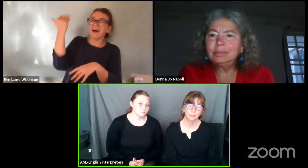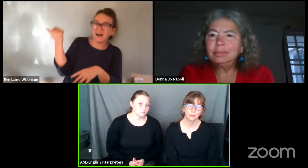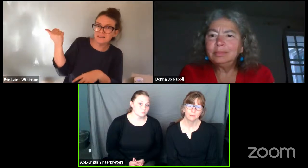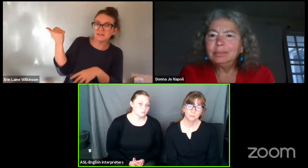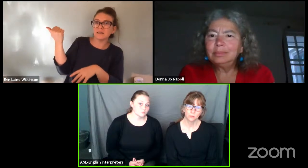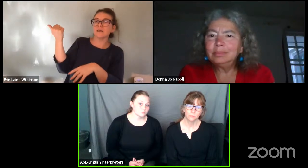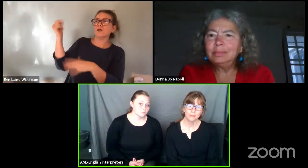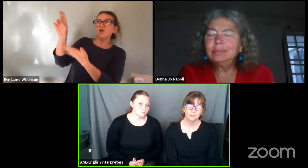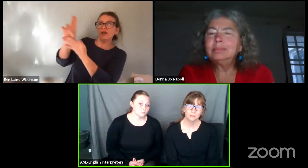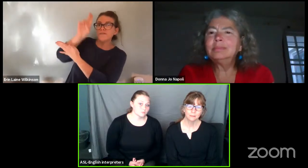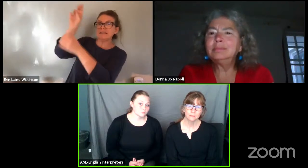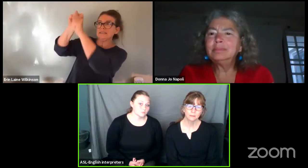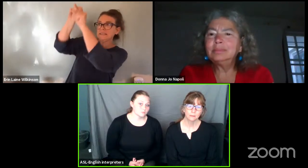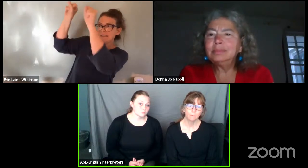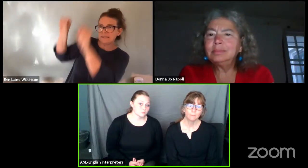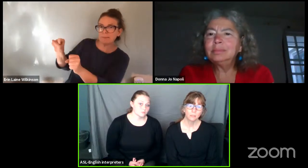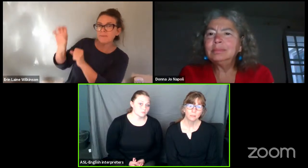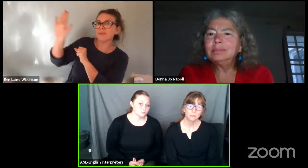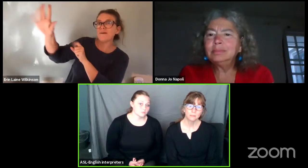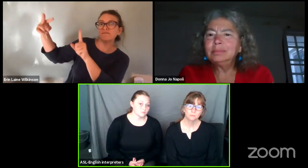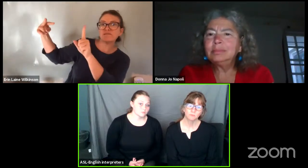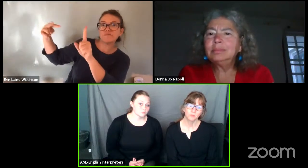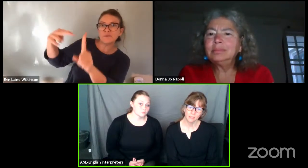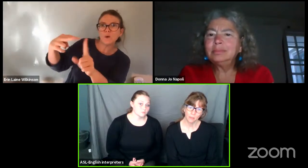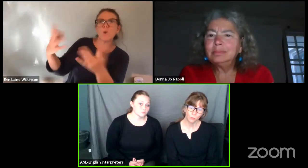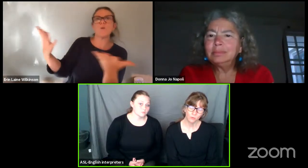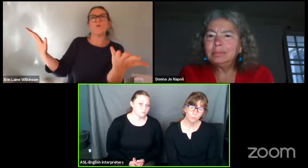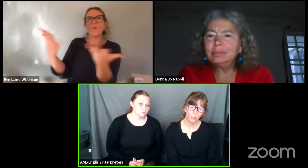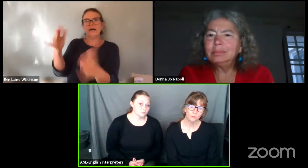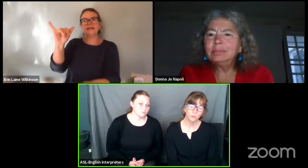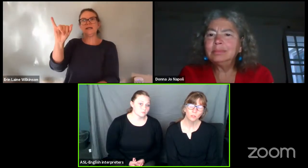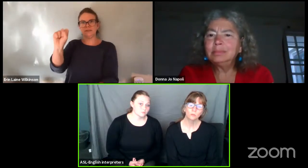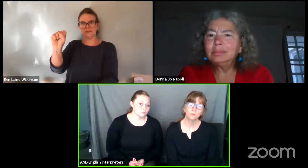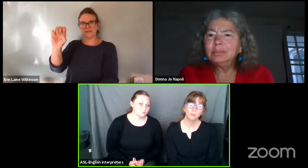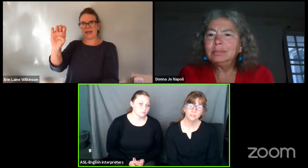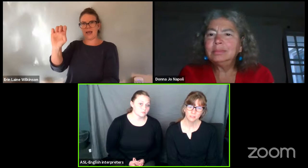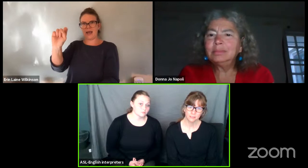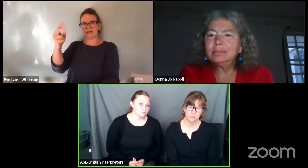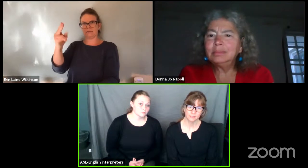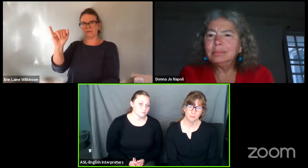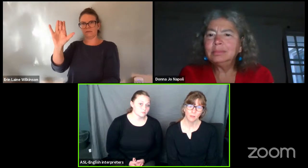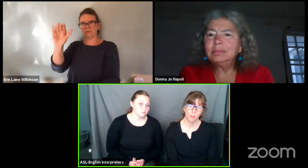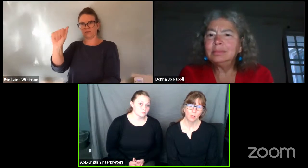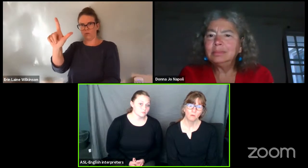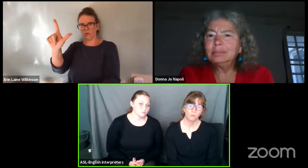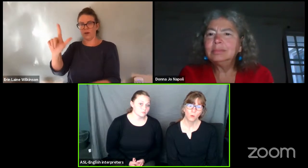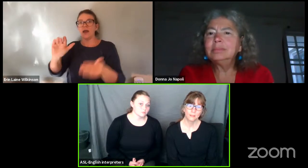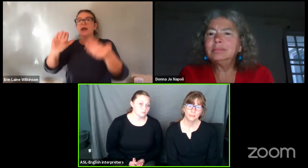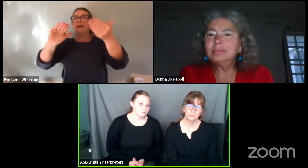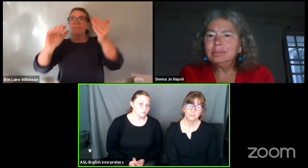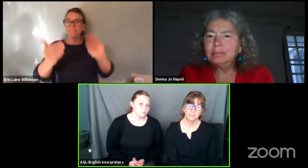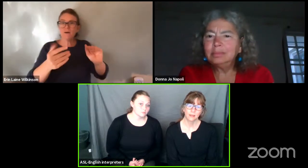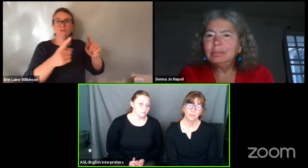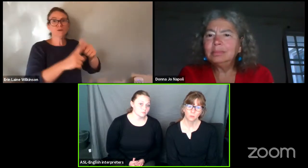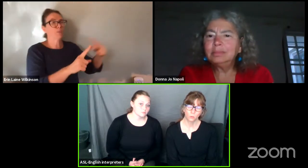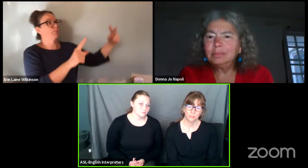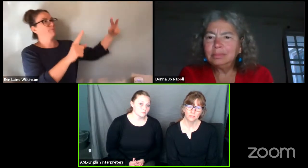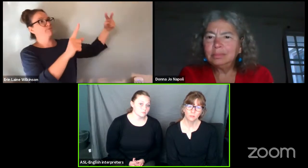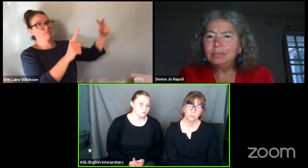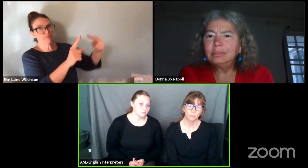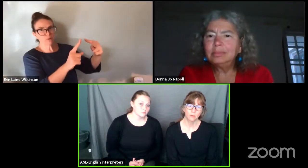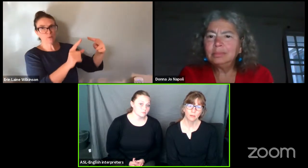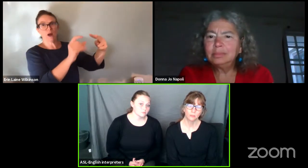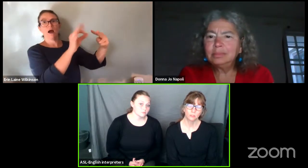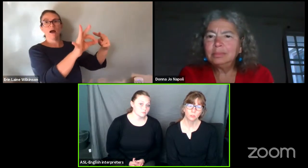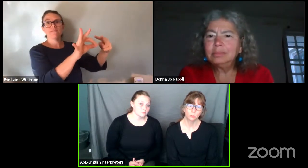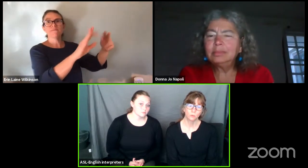process? I think there's many things. Because, for example, in the broader view, the university system of what is ethical